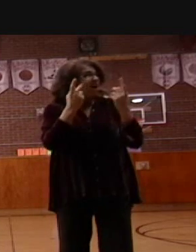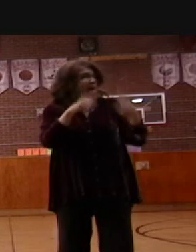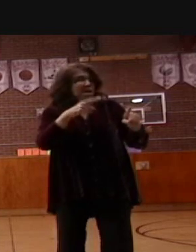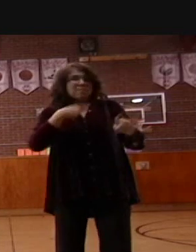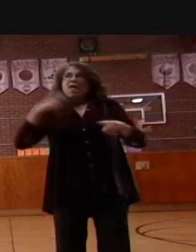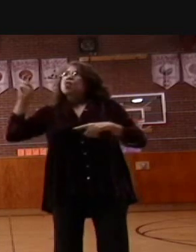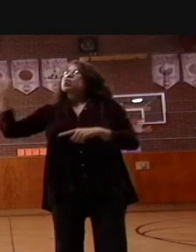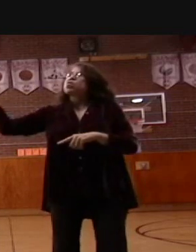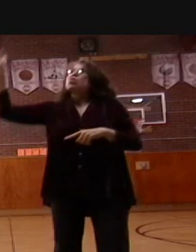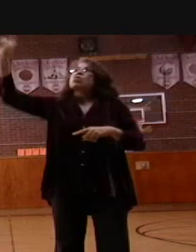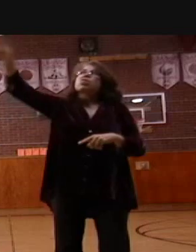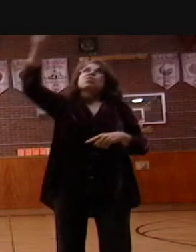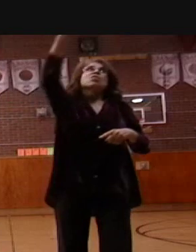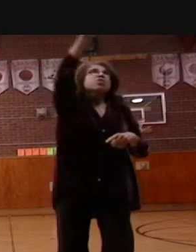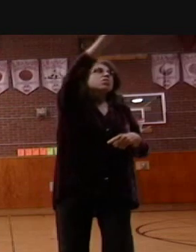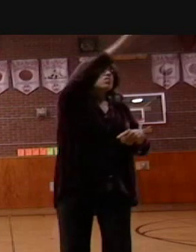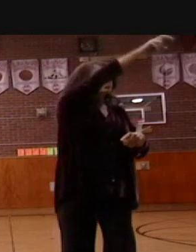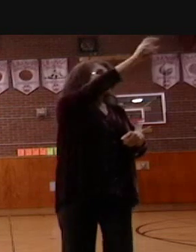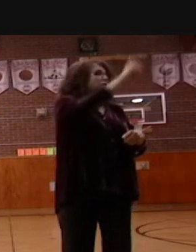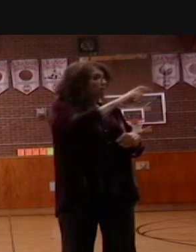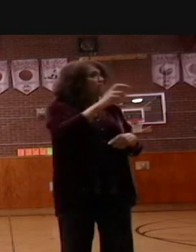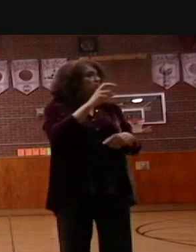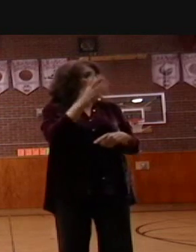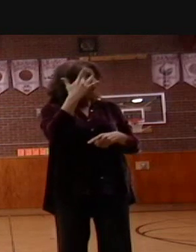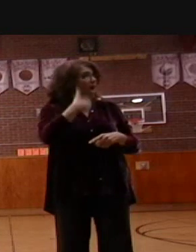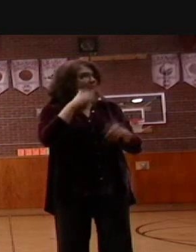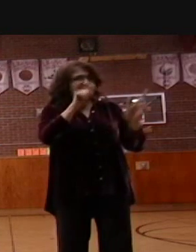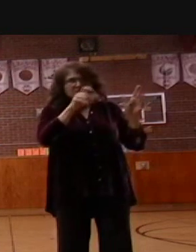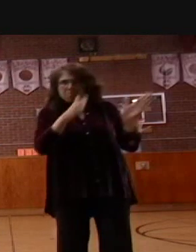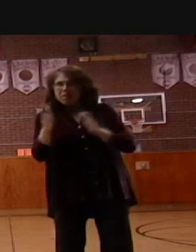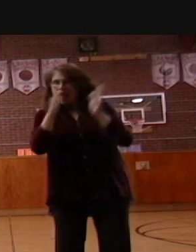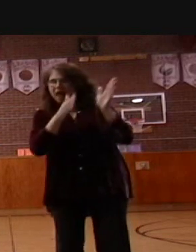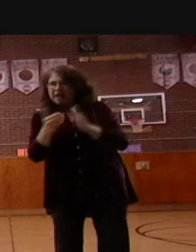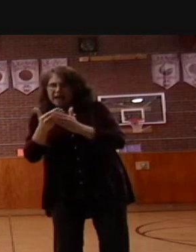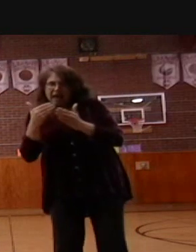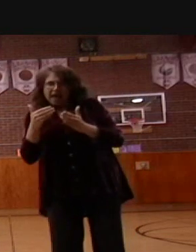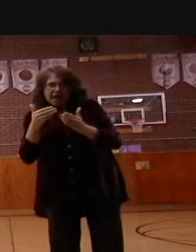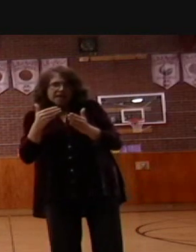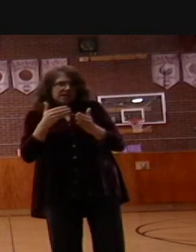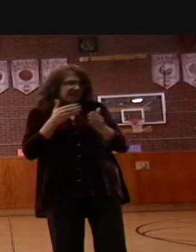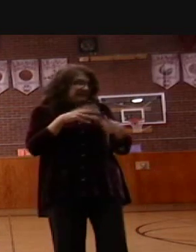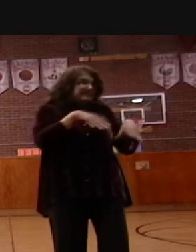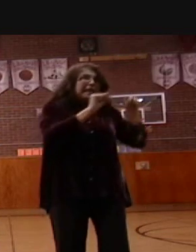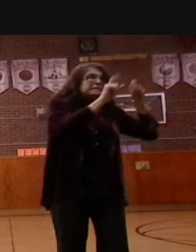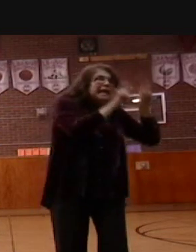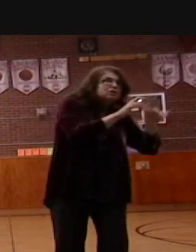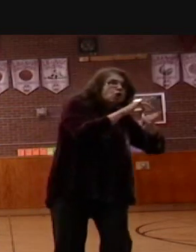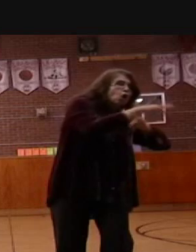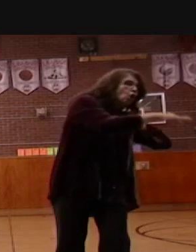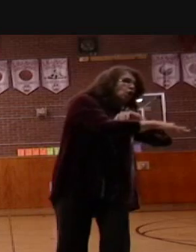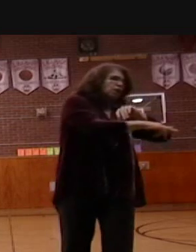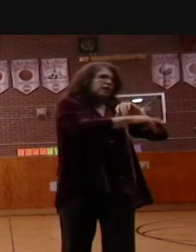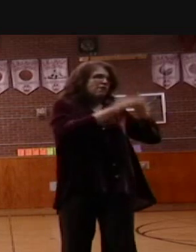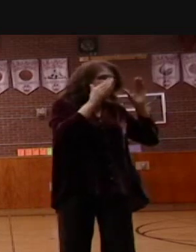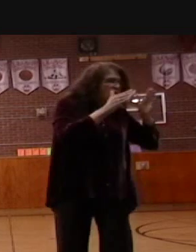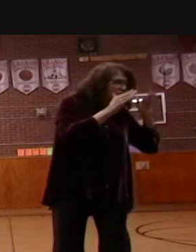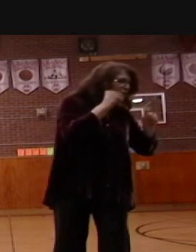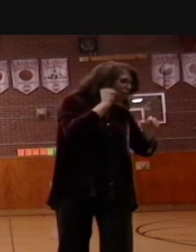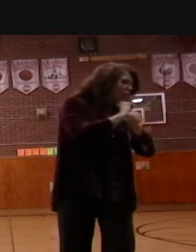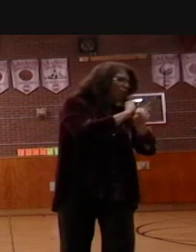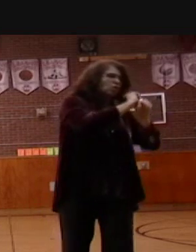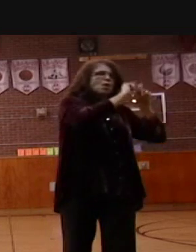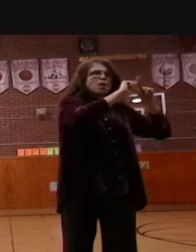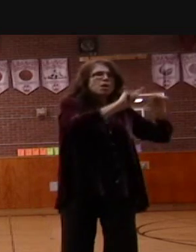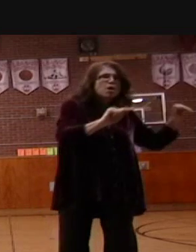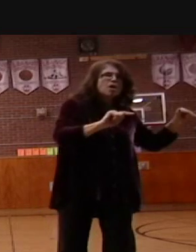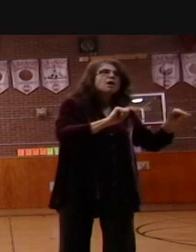to plan ahead, get homework done, and take makeup tests. But public speaking, traveling, and meeting people is probably the best